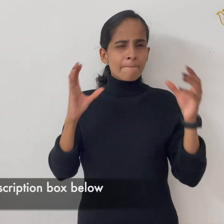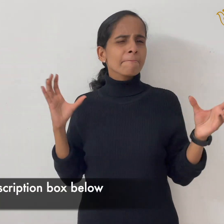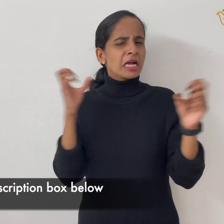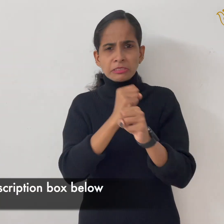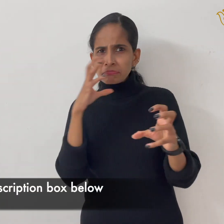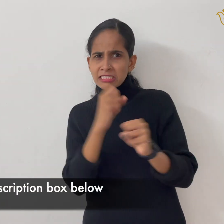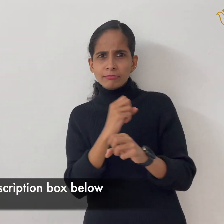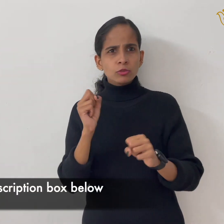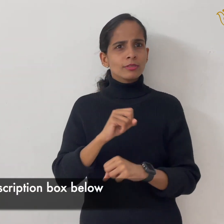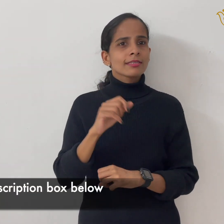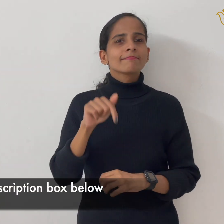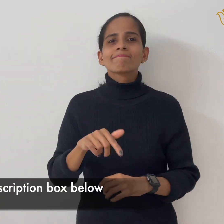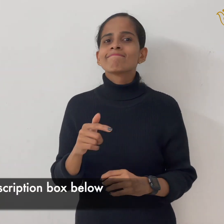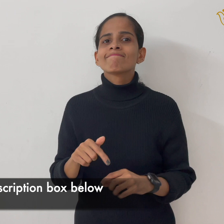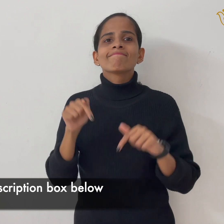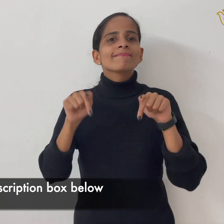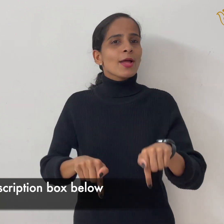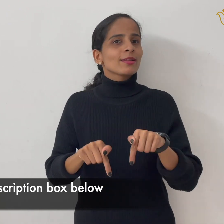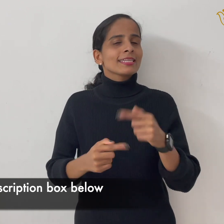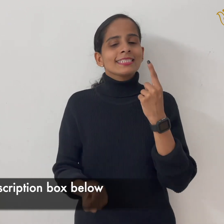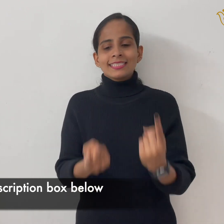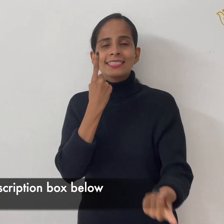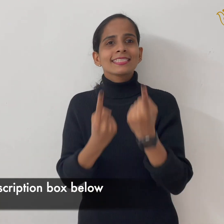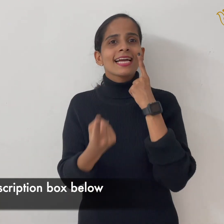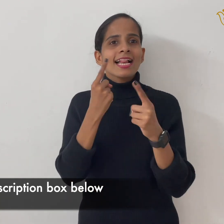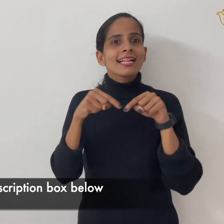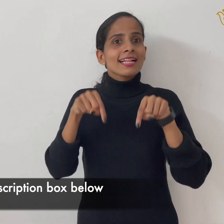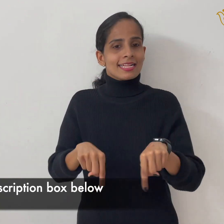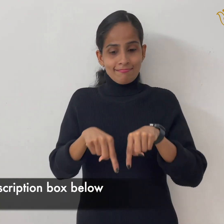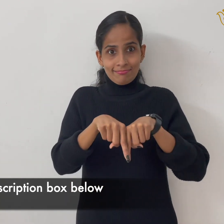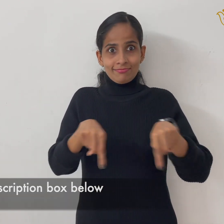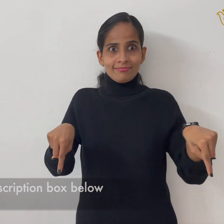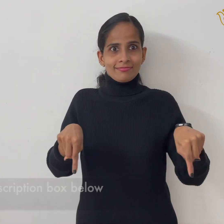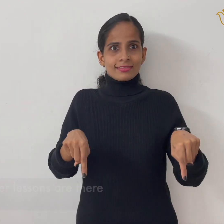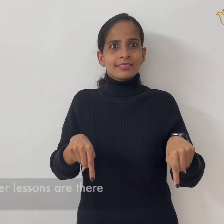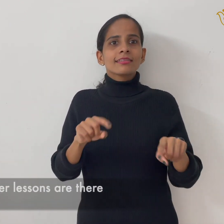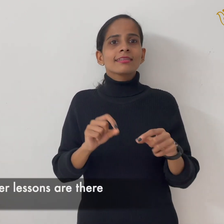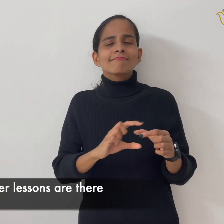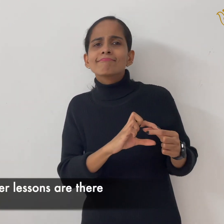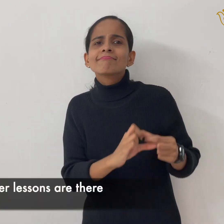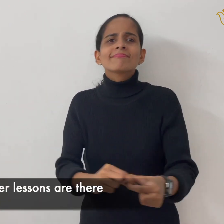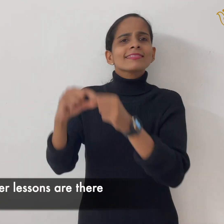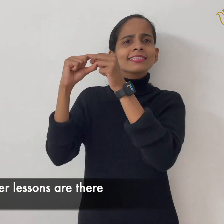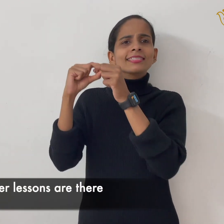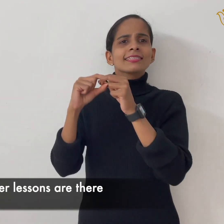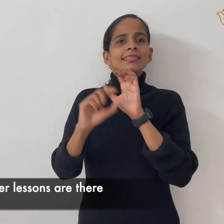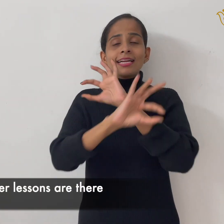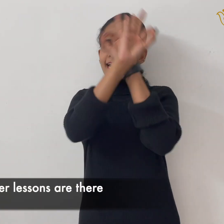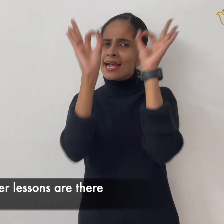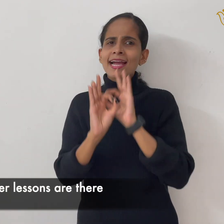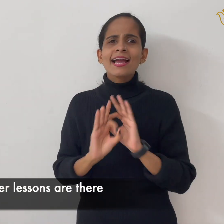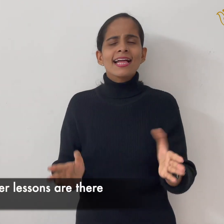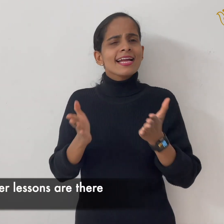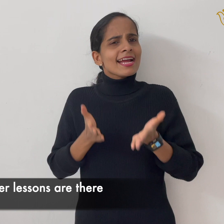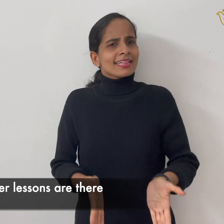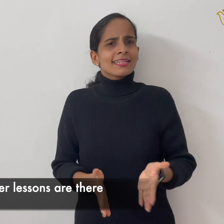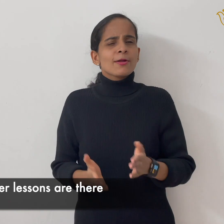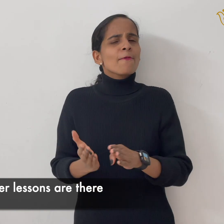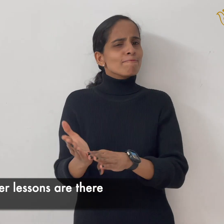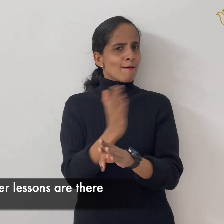please check the description box below. The links to the earlier lessons are there.